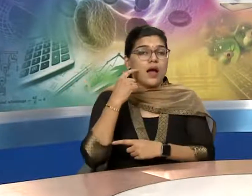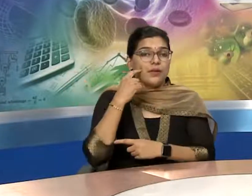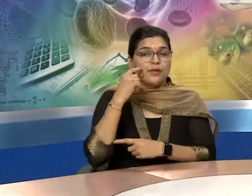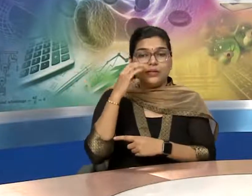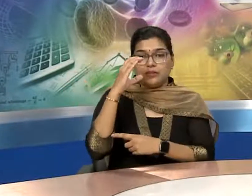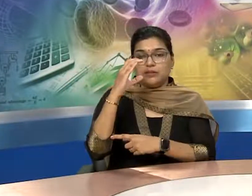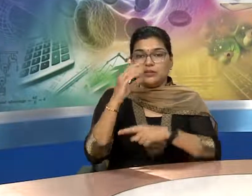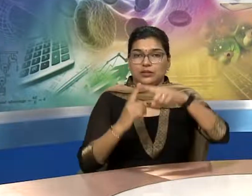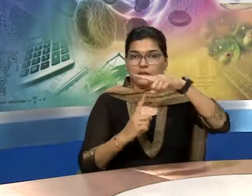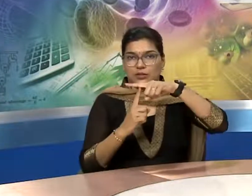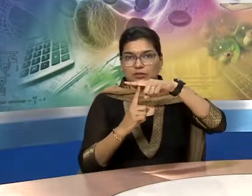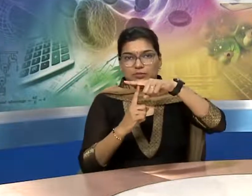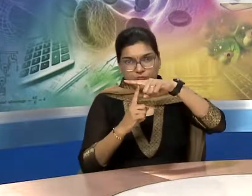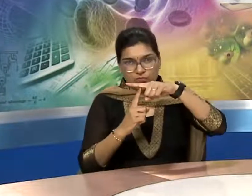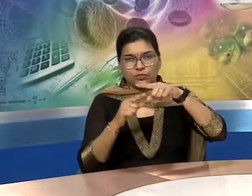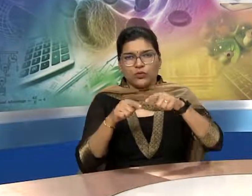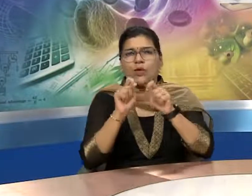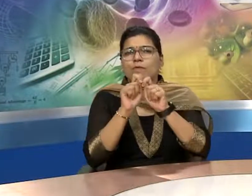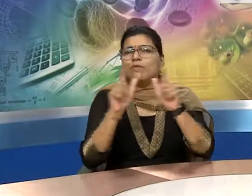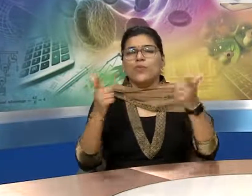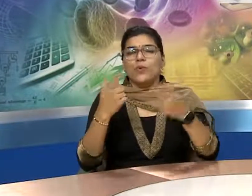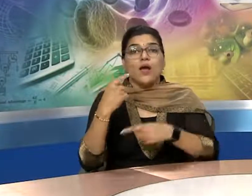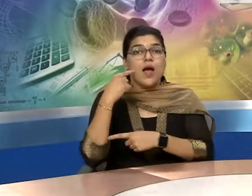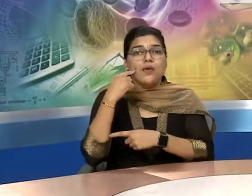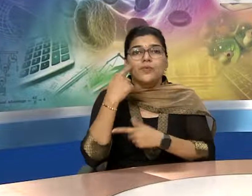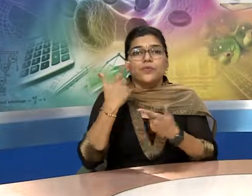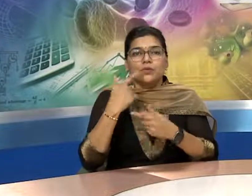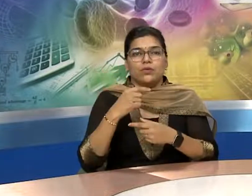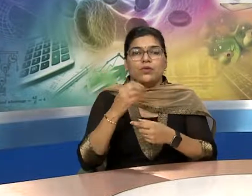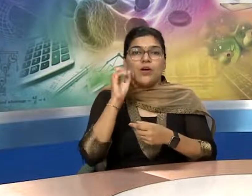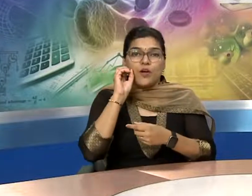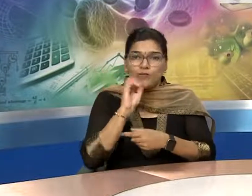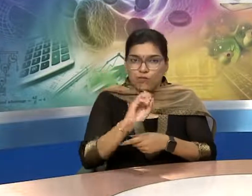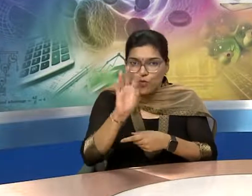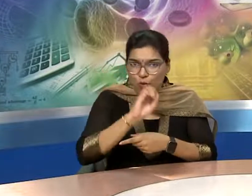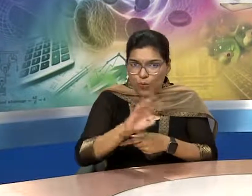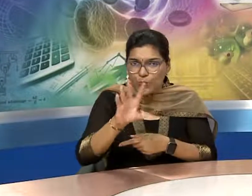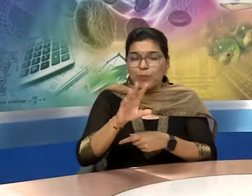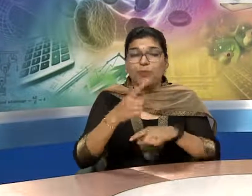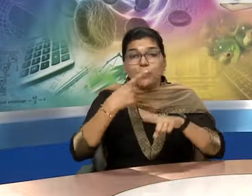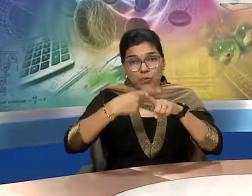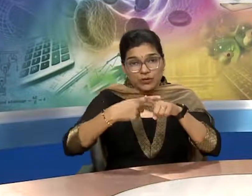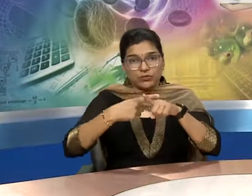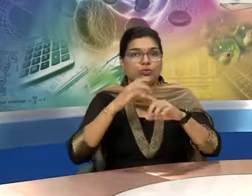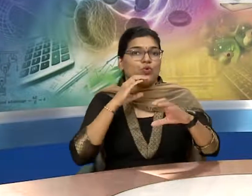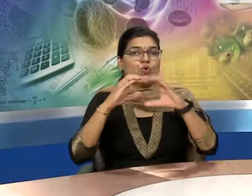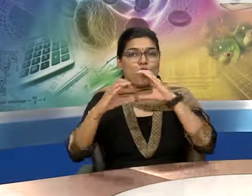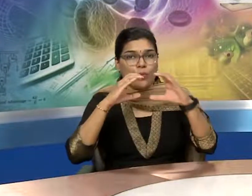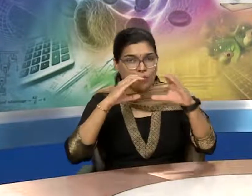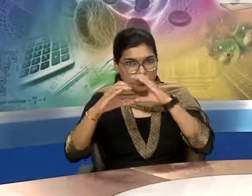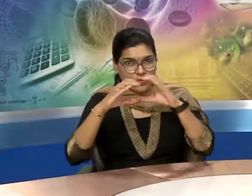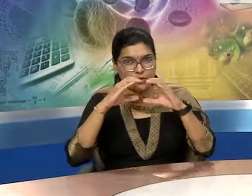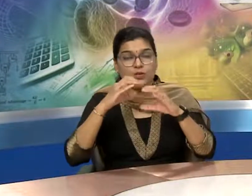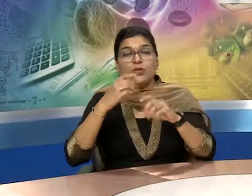This word, in brief, we call it ICT. The full form of ICT